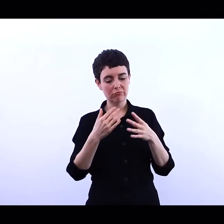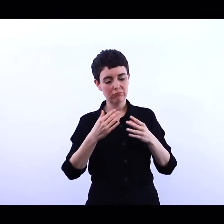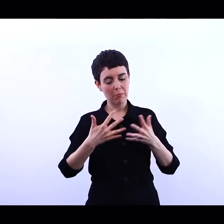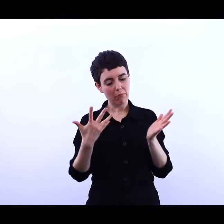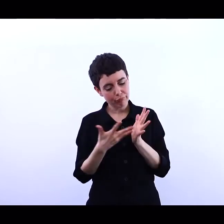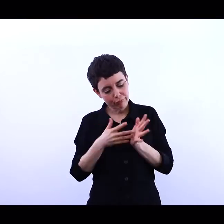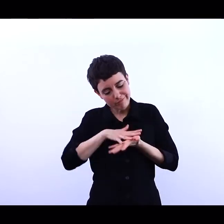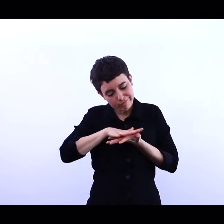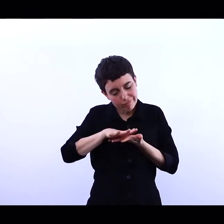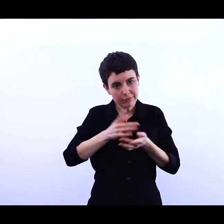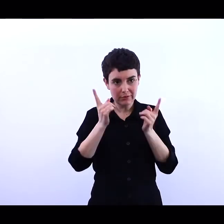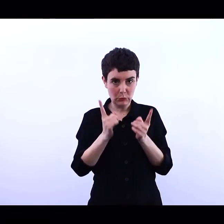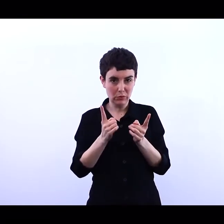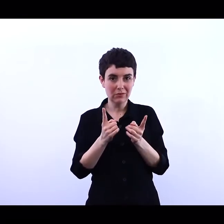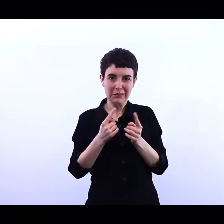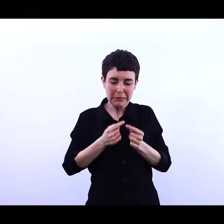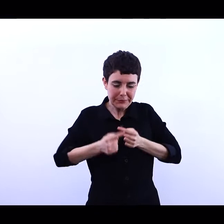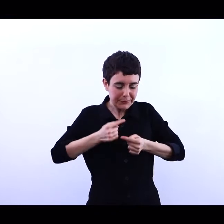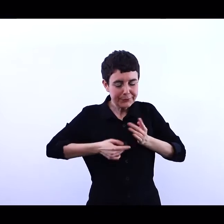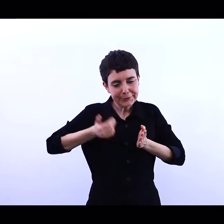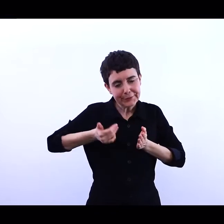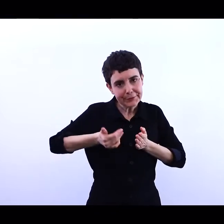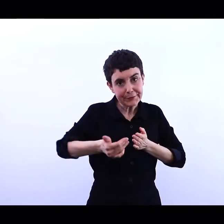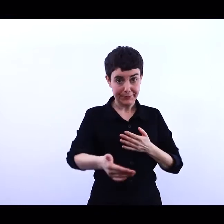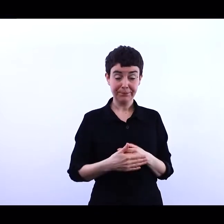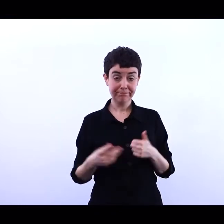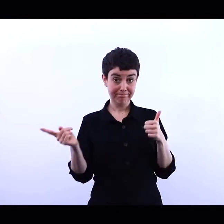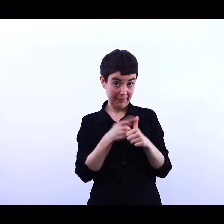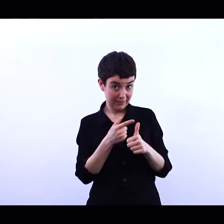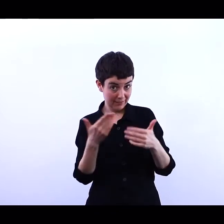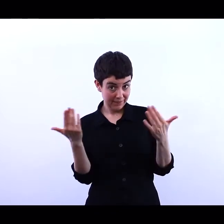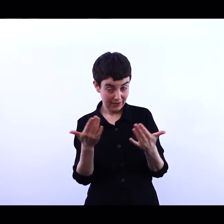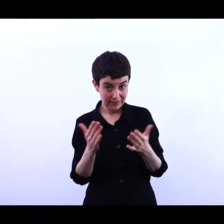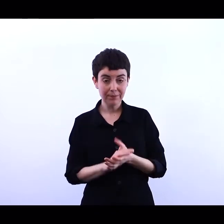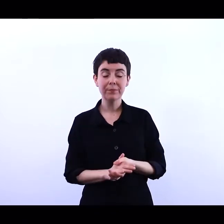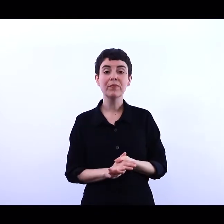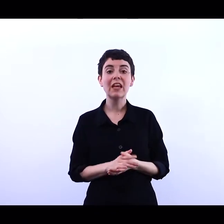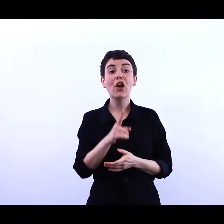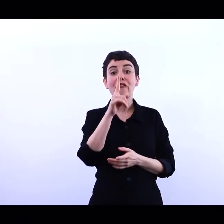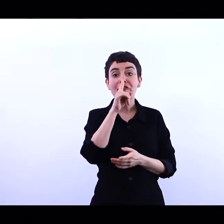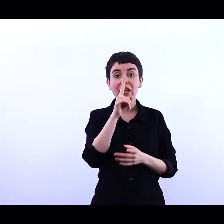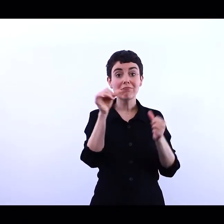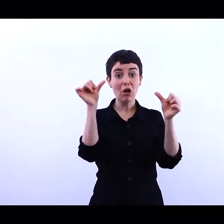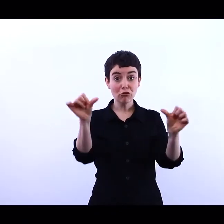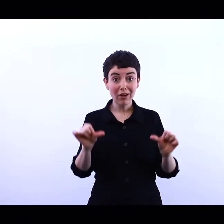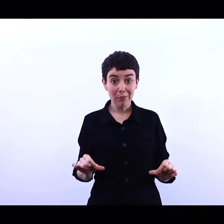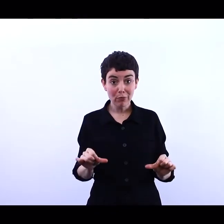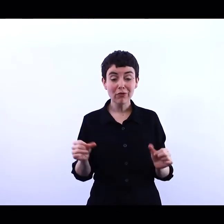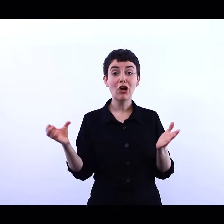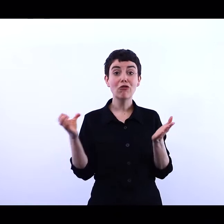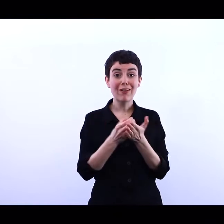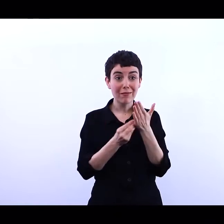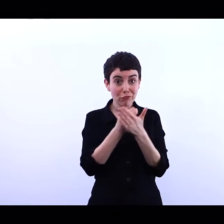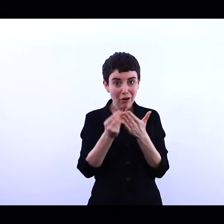to evolve the deeper we go. Number 1, include technology responsibilities in every job